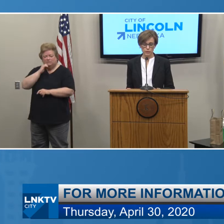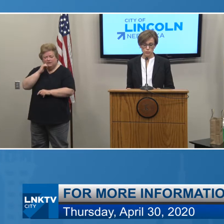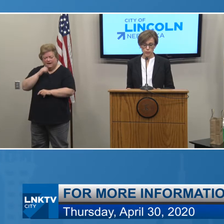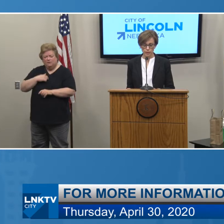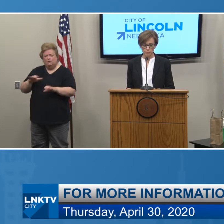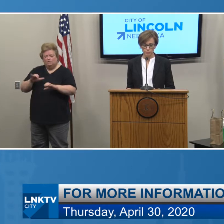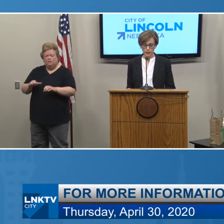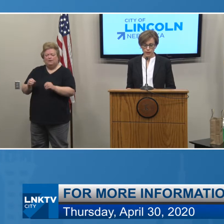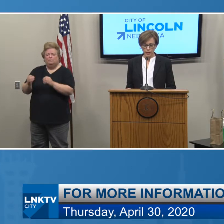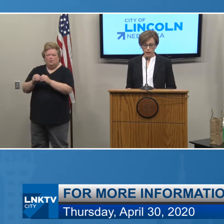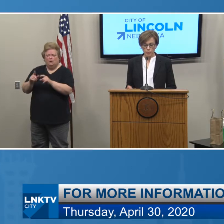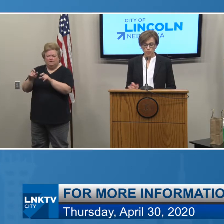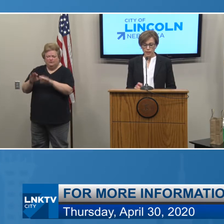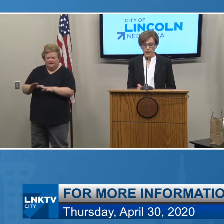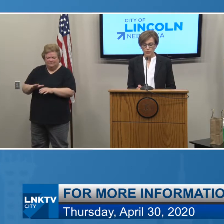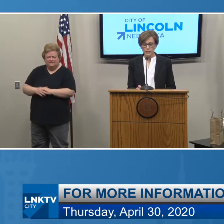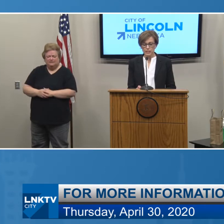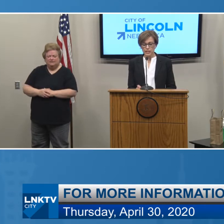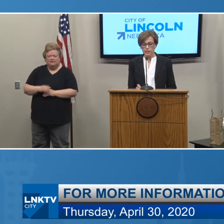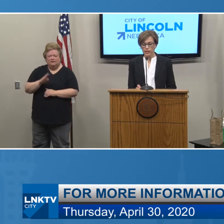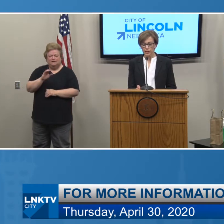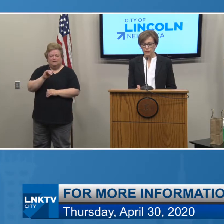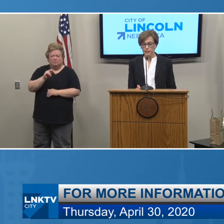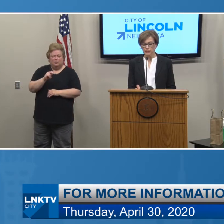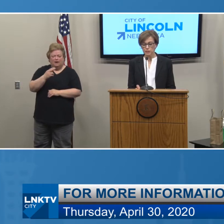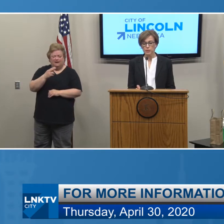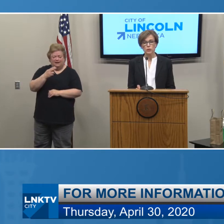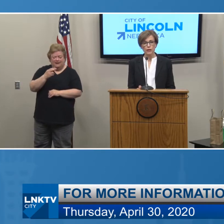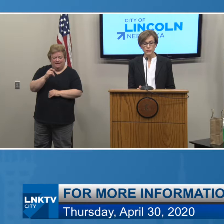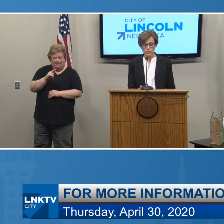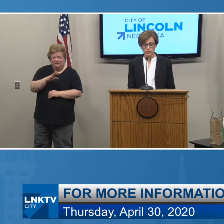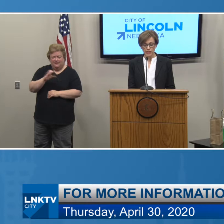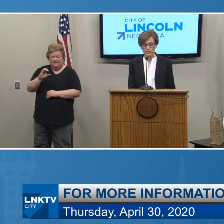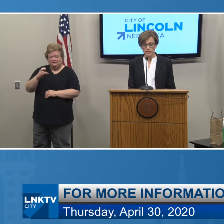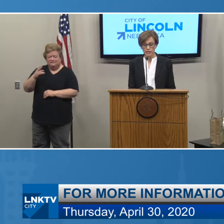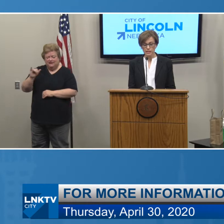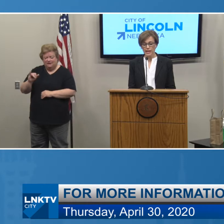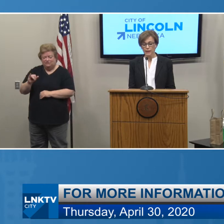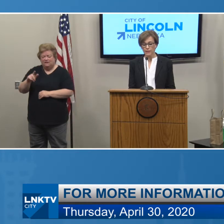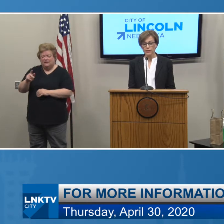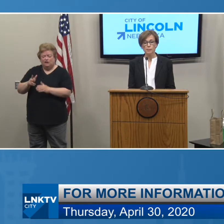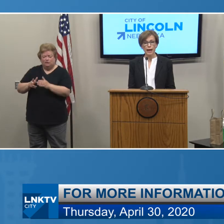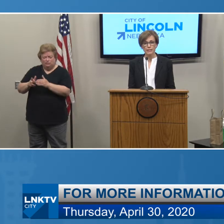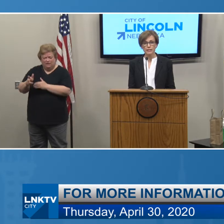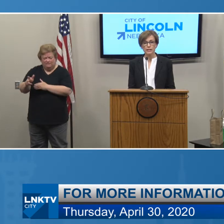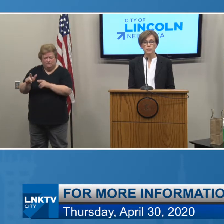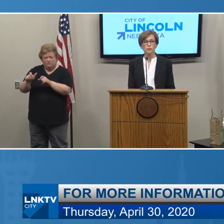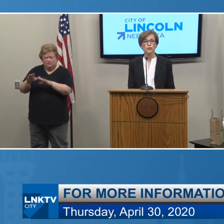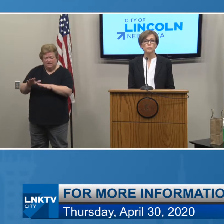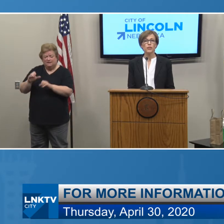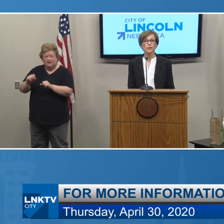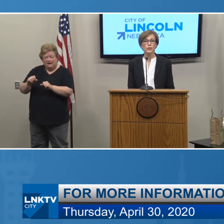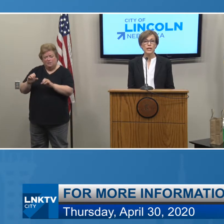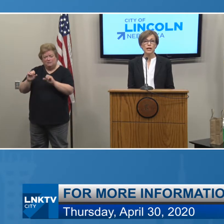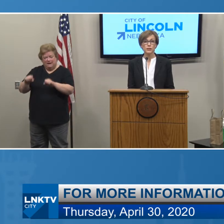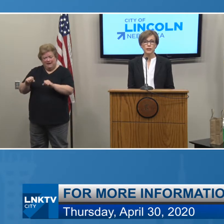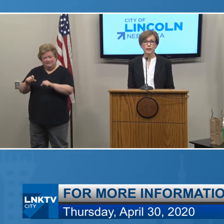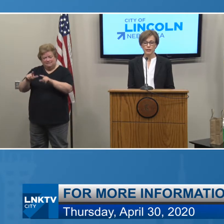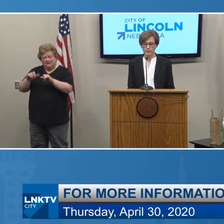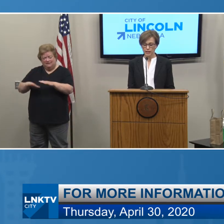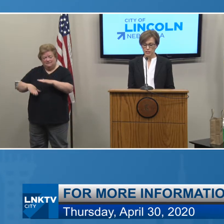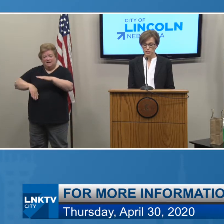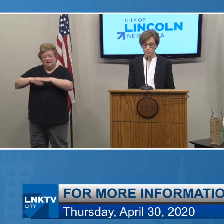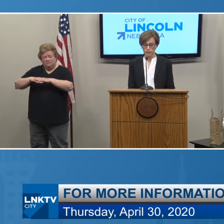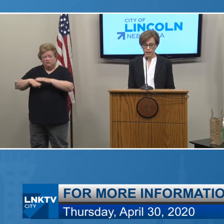in this week. Bryan Health and CHI Health St. Elizabeth drive-through testing sites now have the capacity to perform